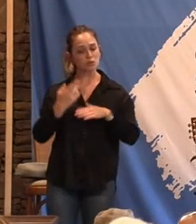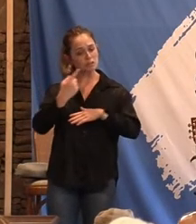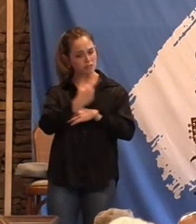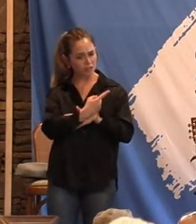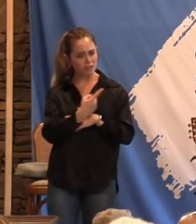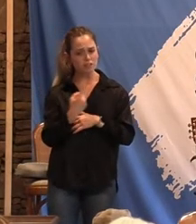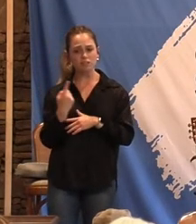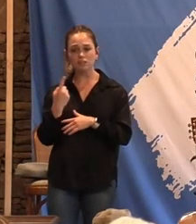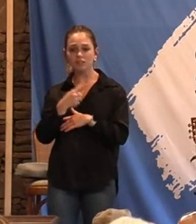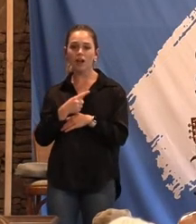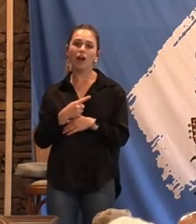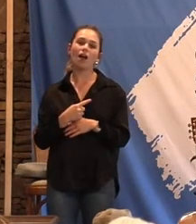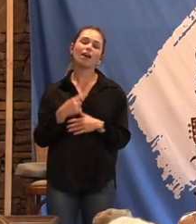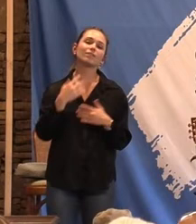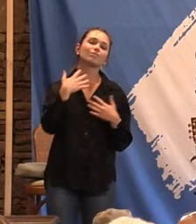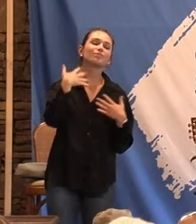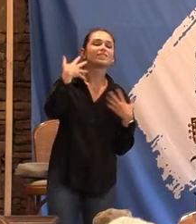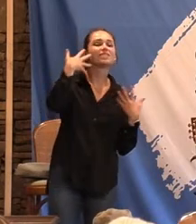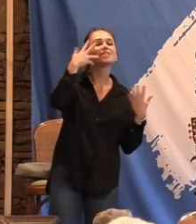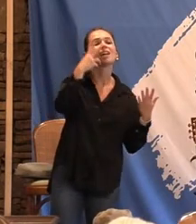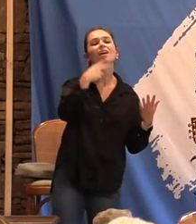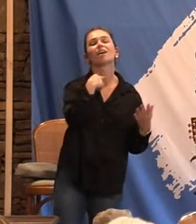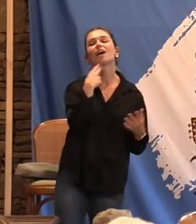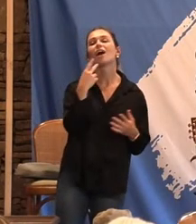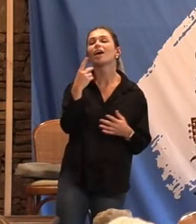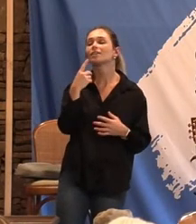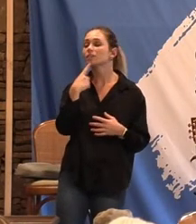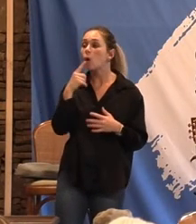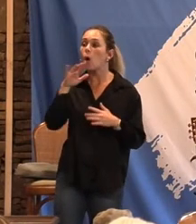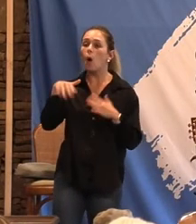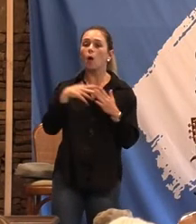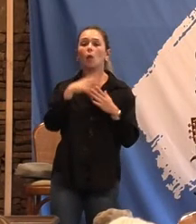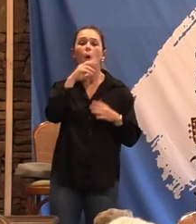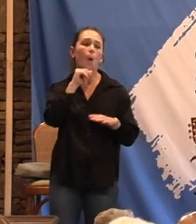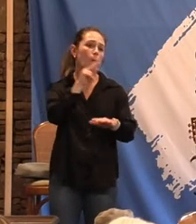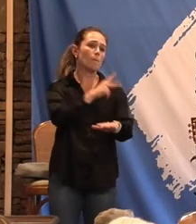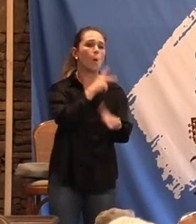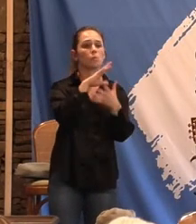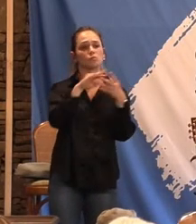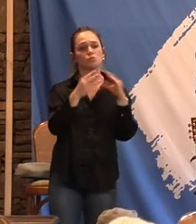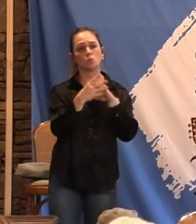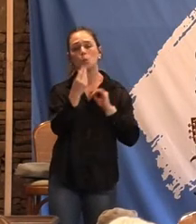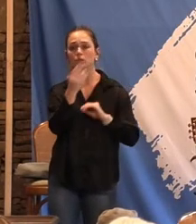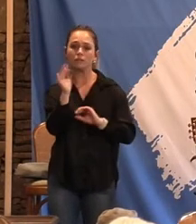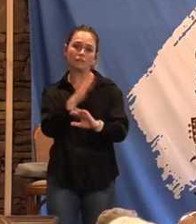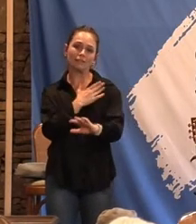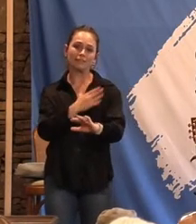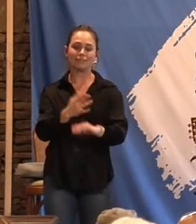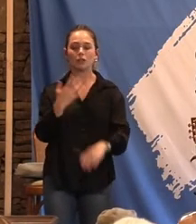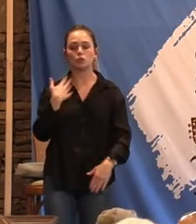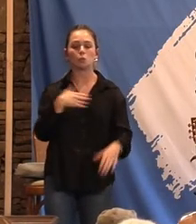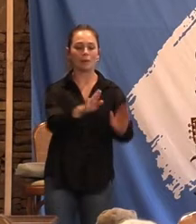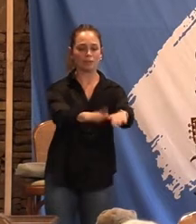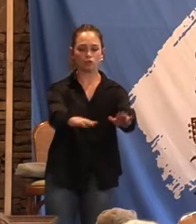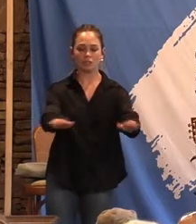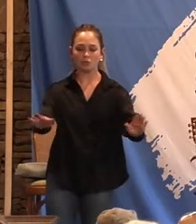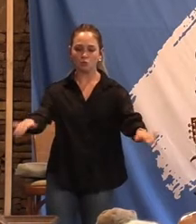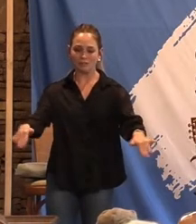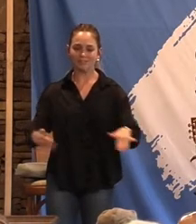he sang and told every one of those old poems, stories, and songs to my